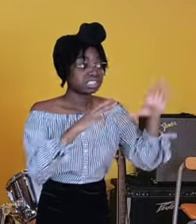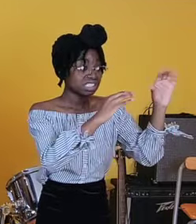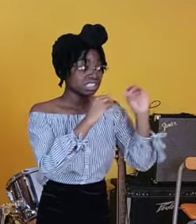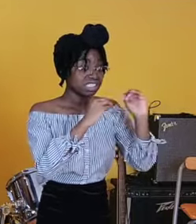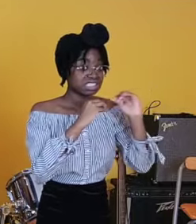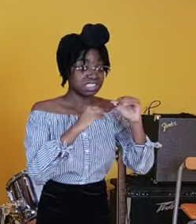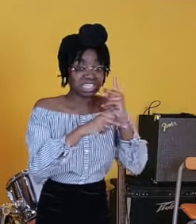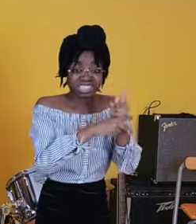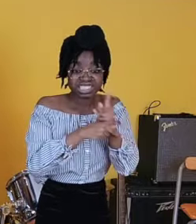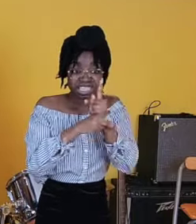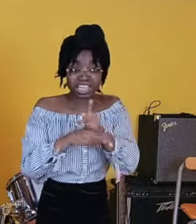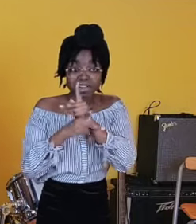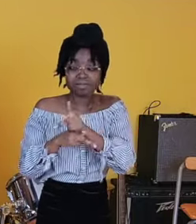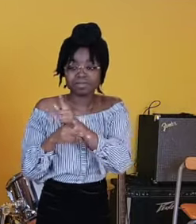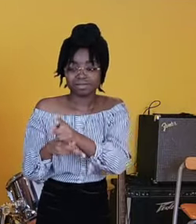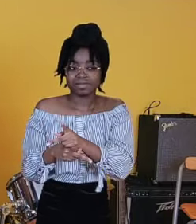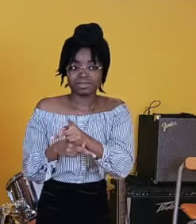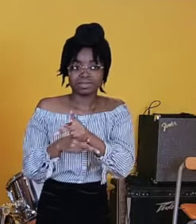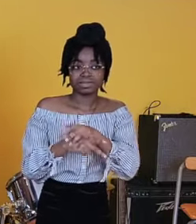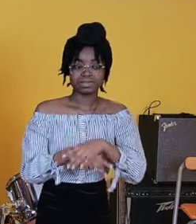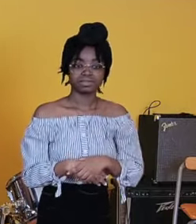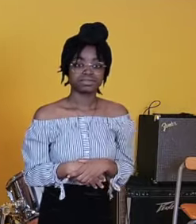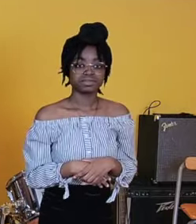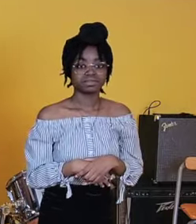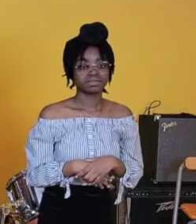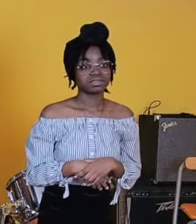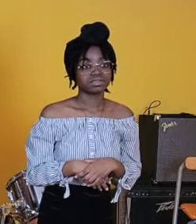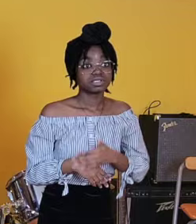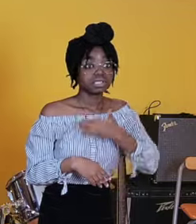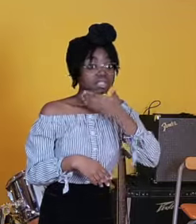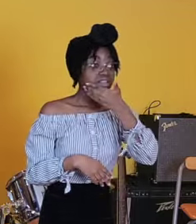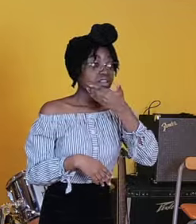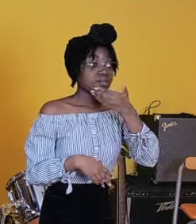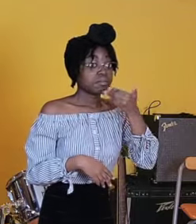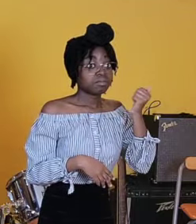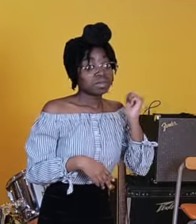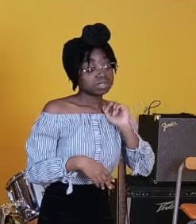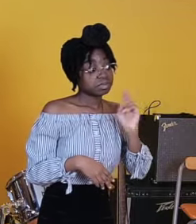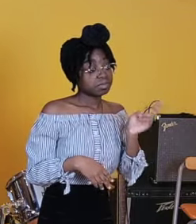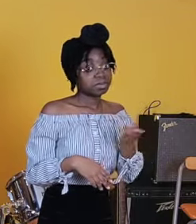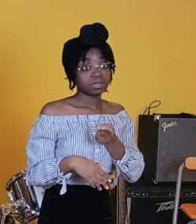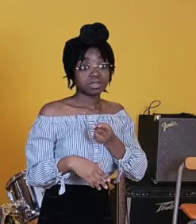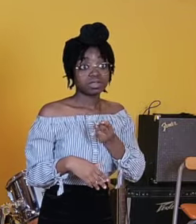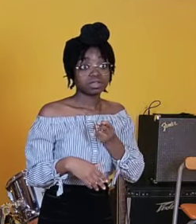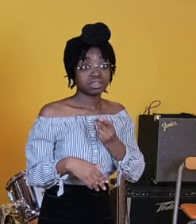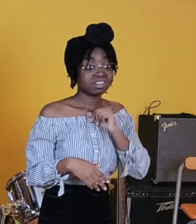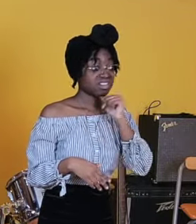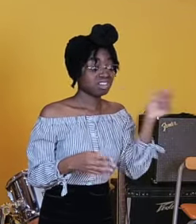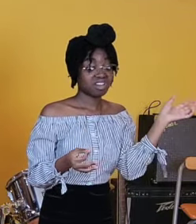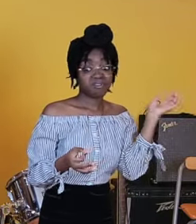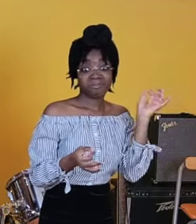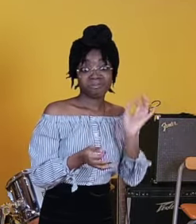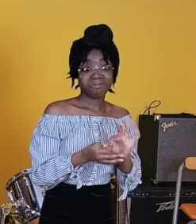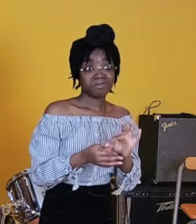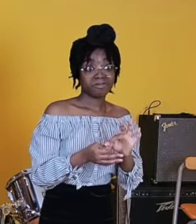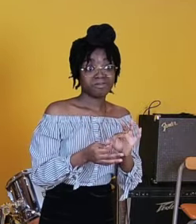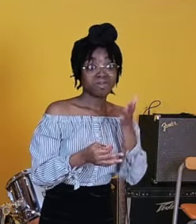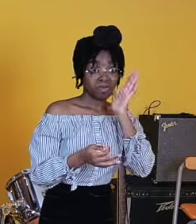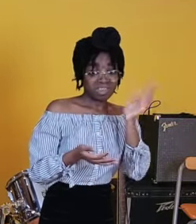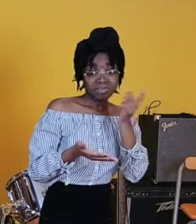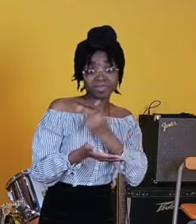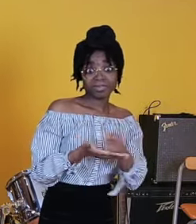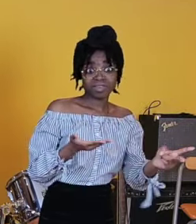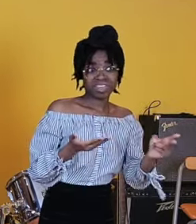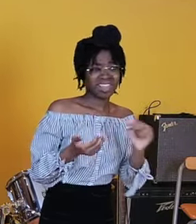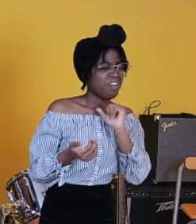See, so the best of us will fall short of perfection, and we're not perfect. But God's